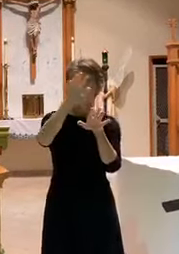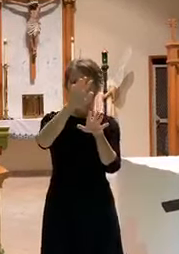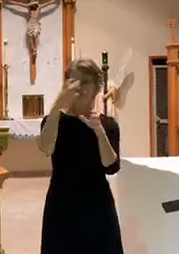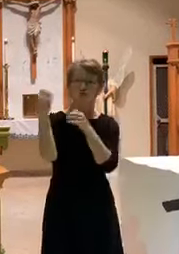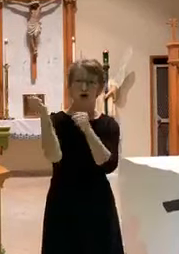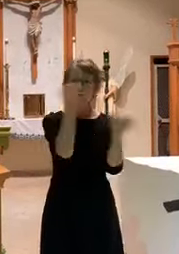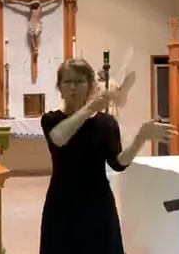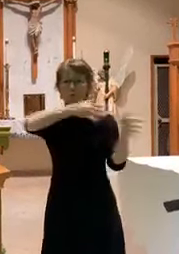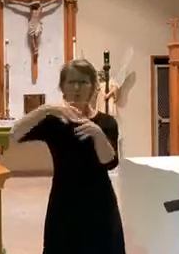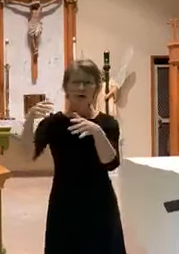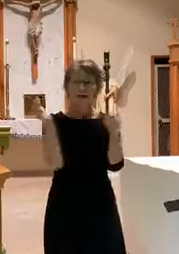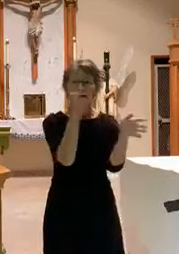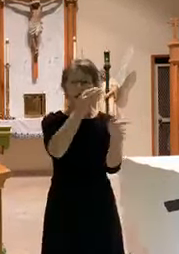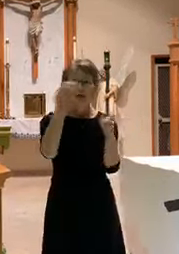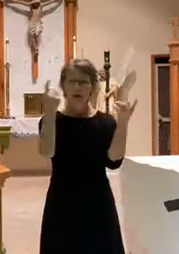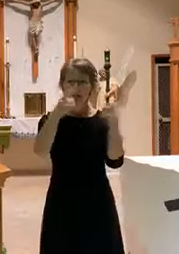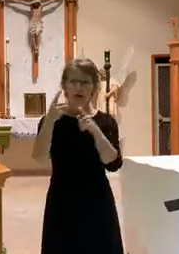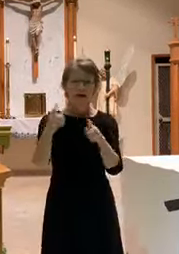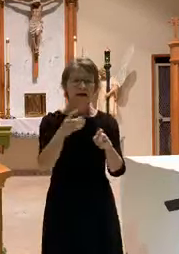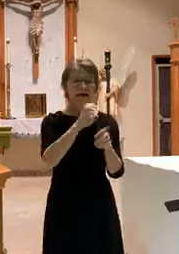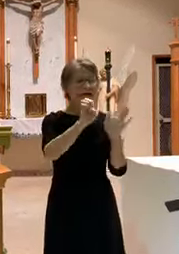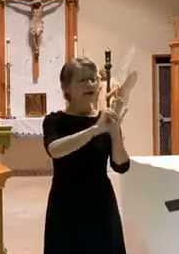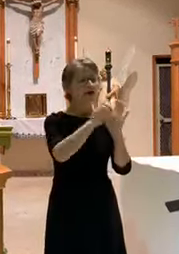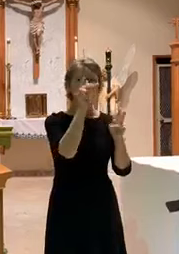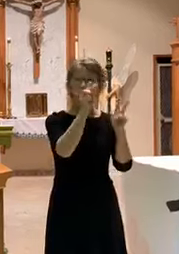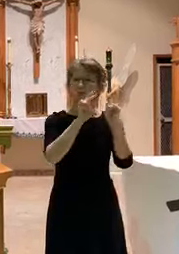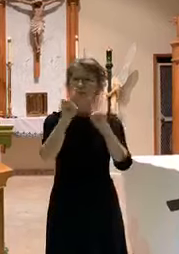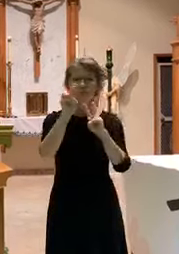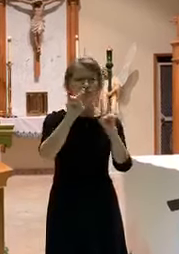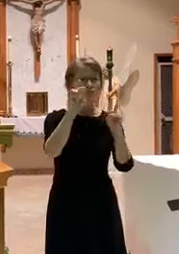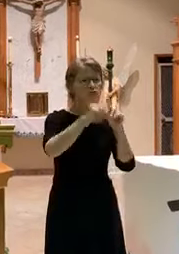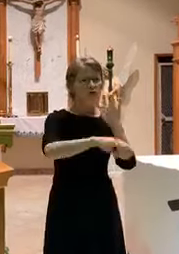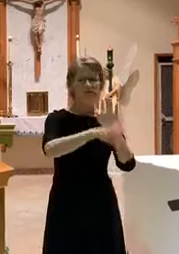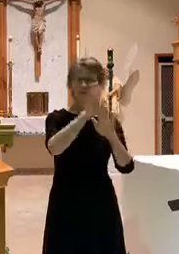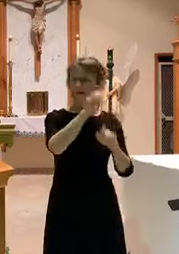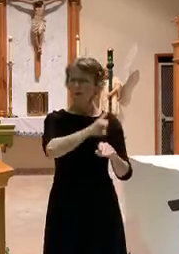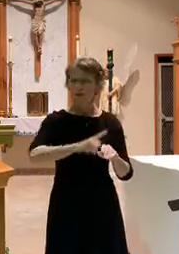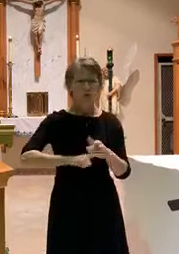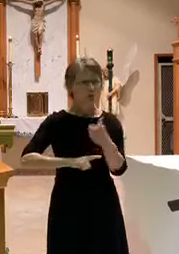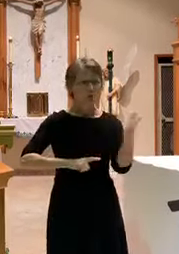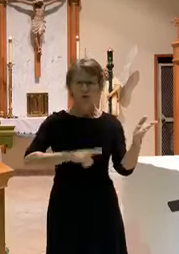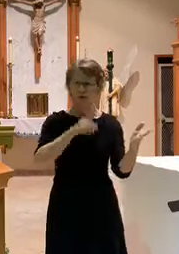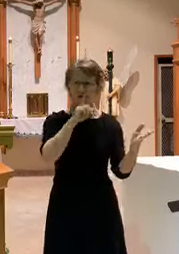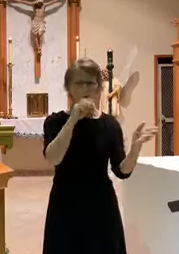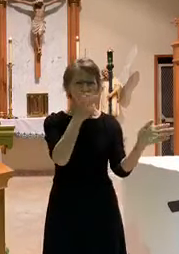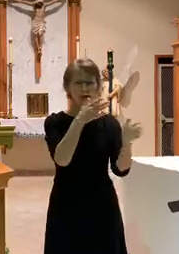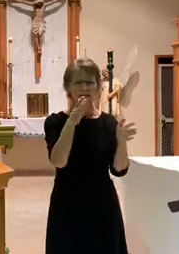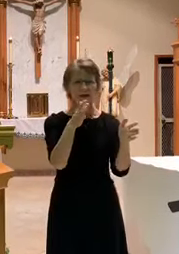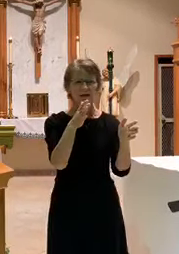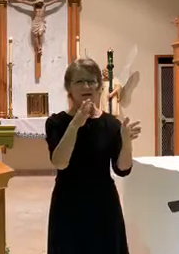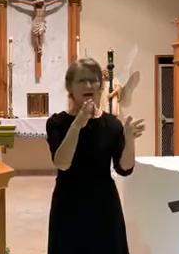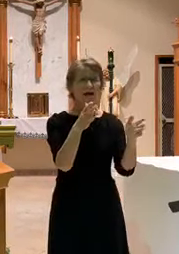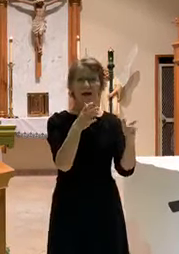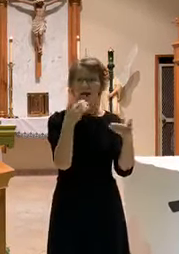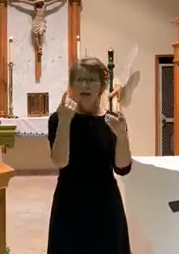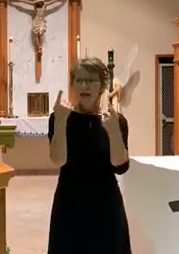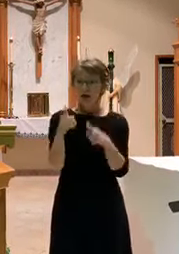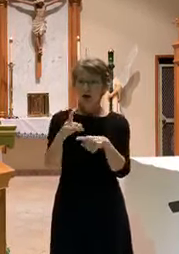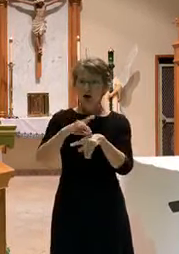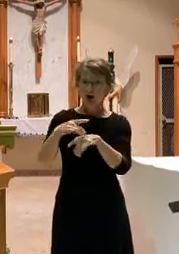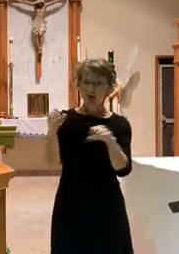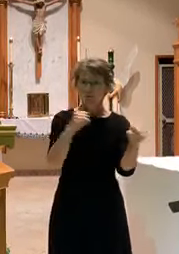Lord was not in the wind. After the wind, there was an earthquake. But the Lord was not in the